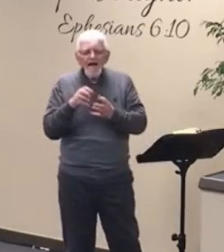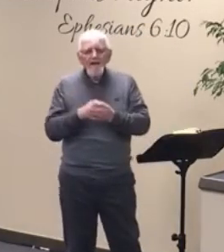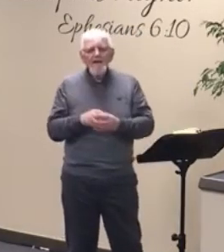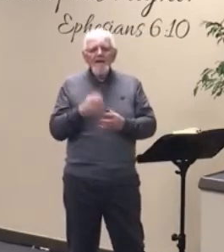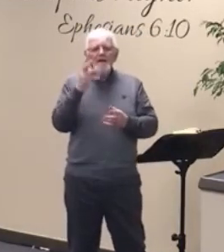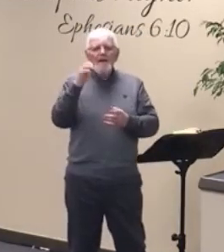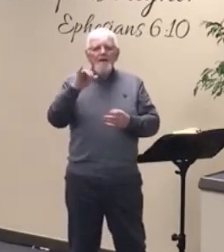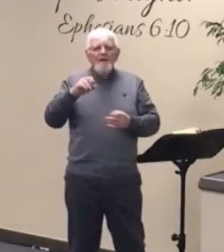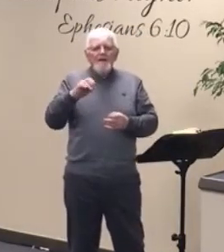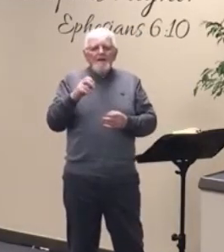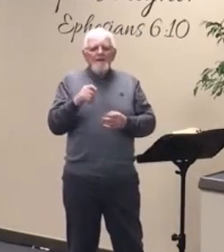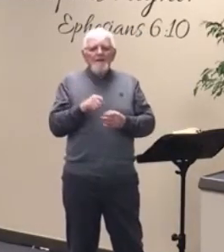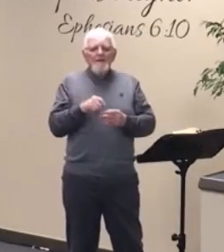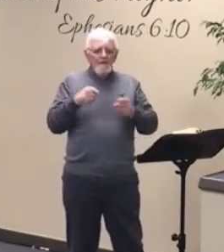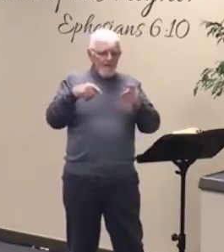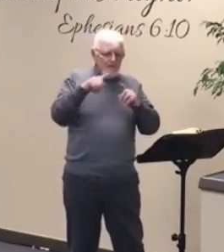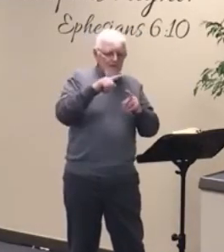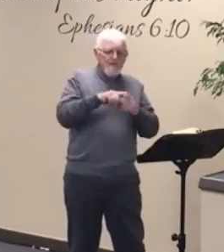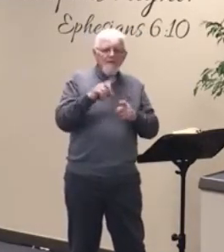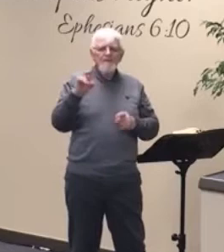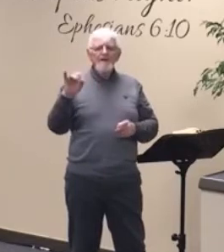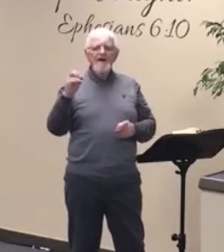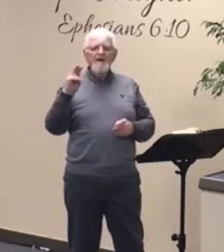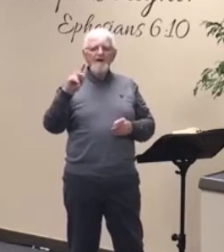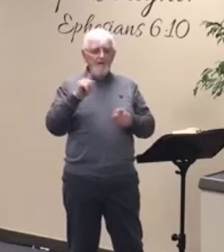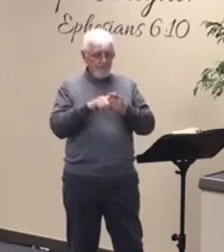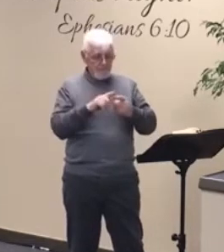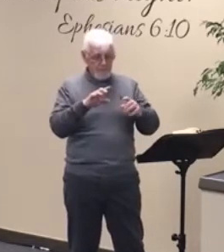has Joseph got to turn into such a jerk to these brethren?